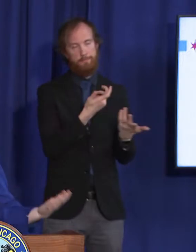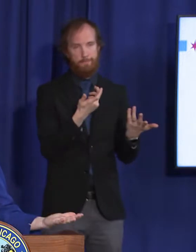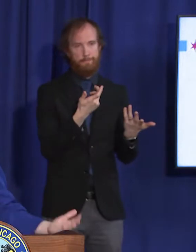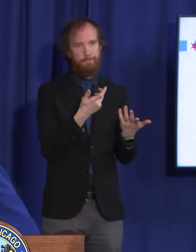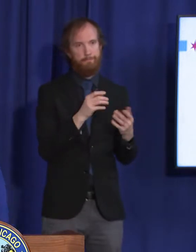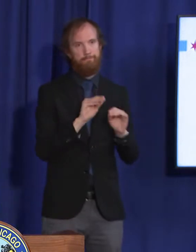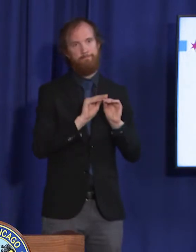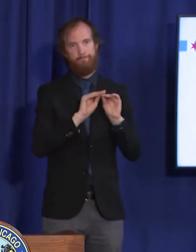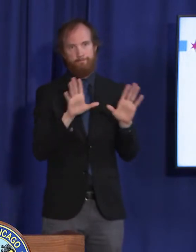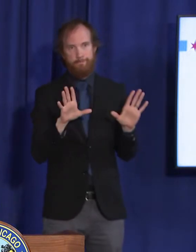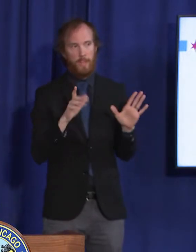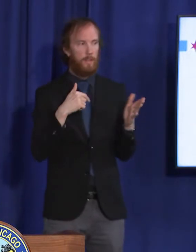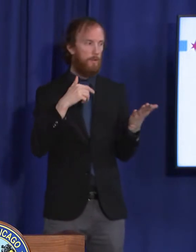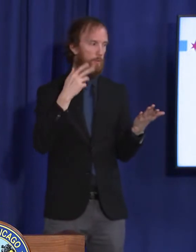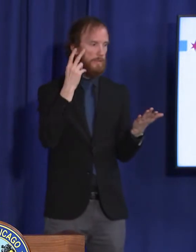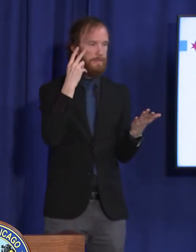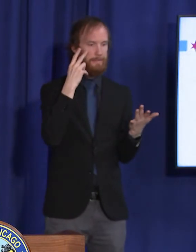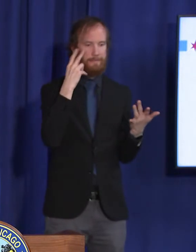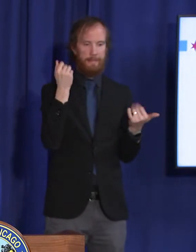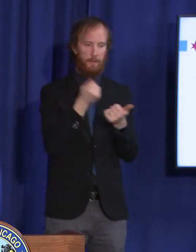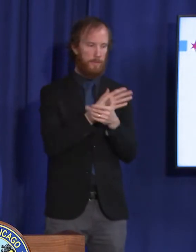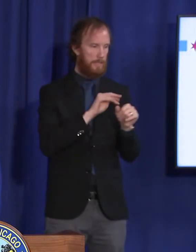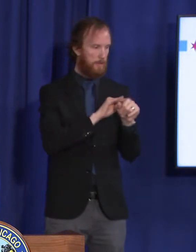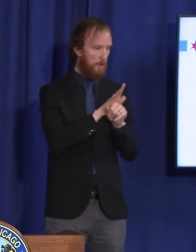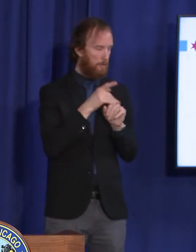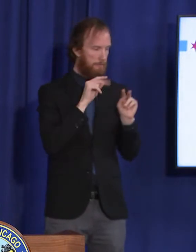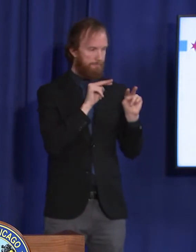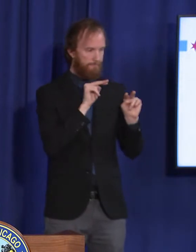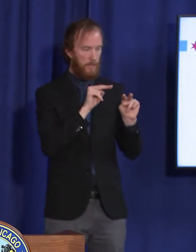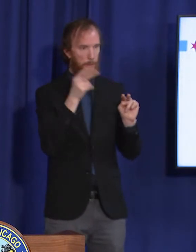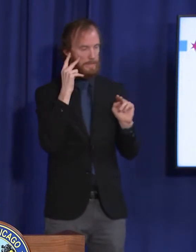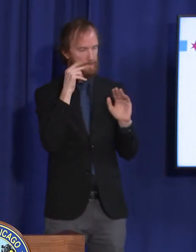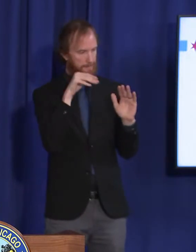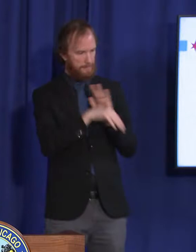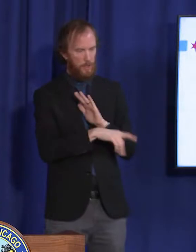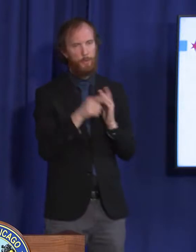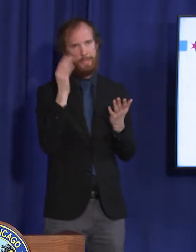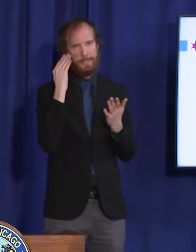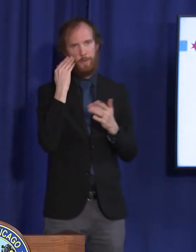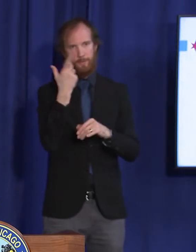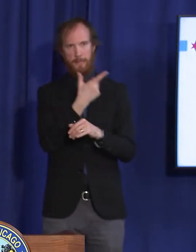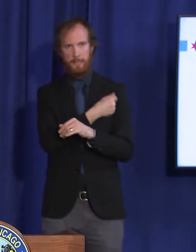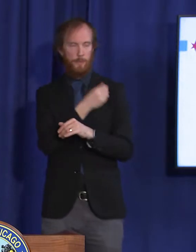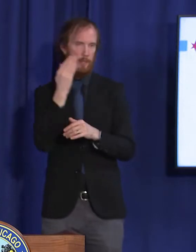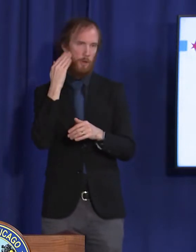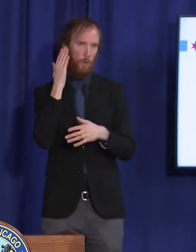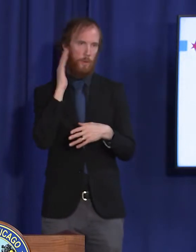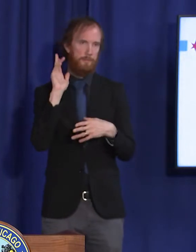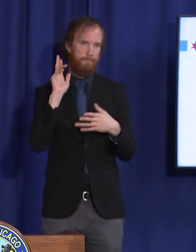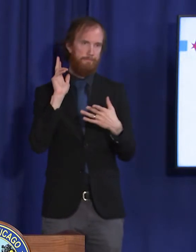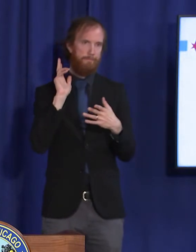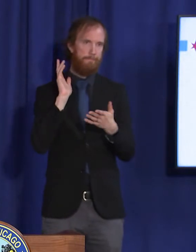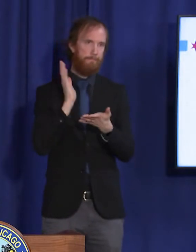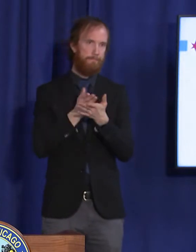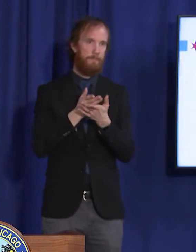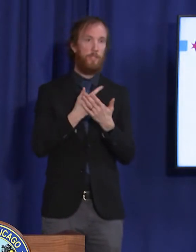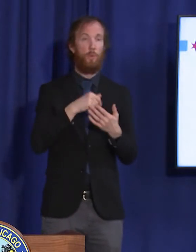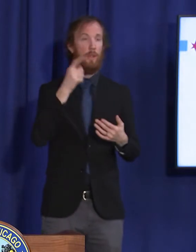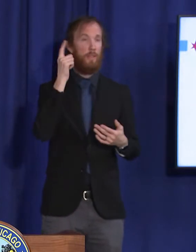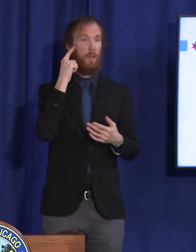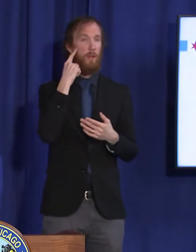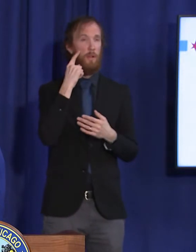surprising with how we're doing from a COVID perspective. So we looked at our data and we decided that we were going to pull back our